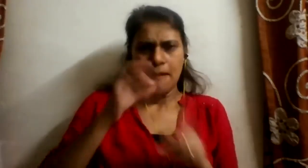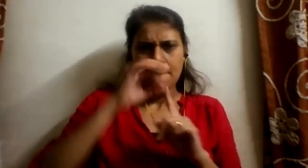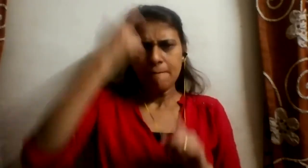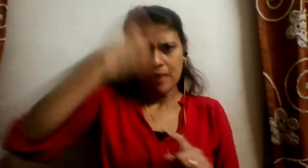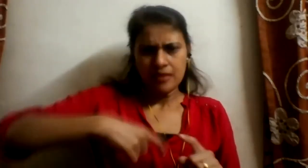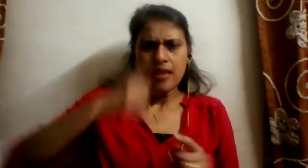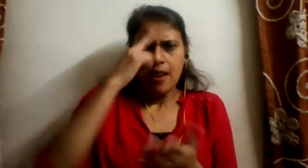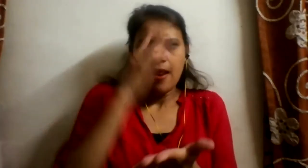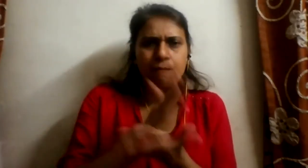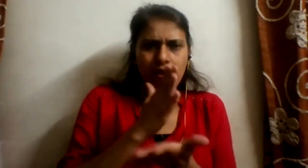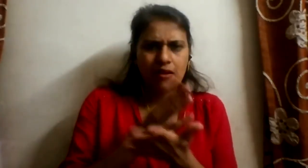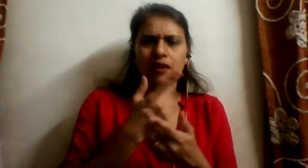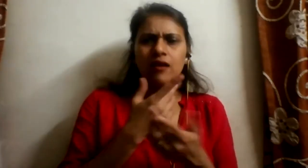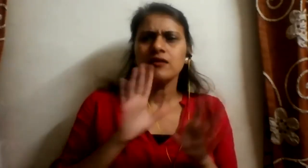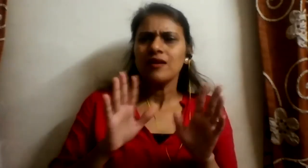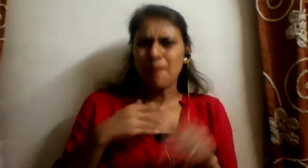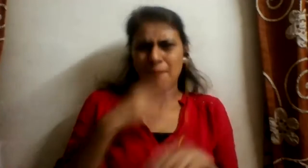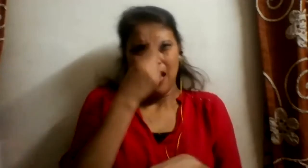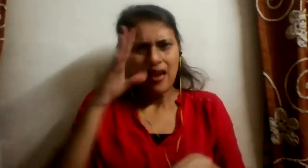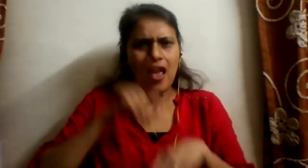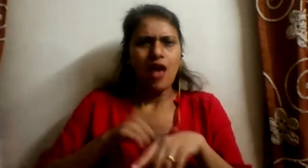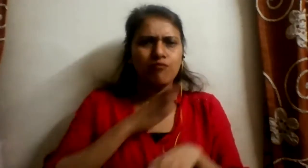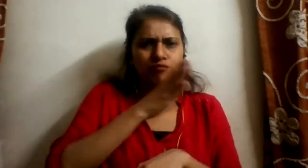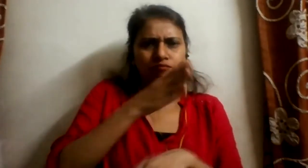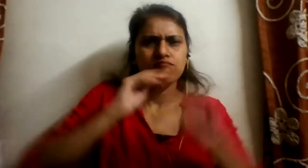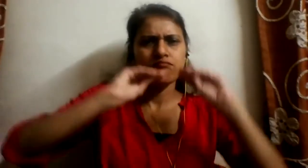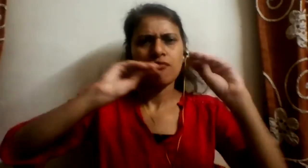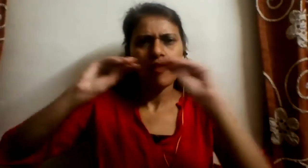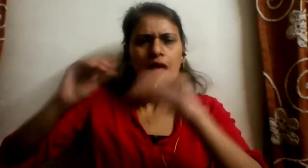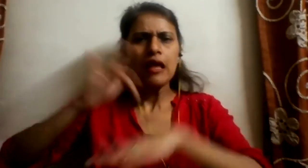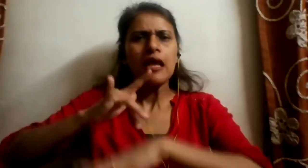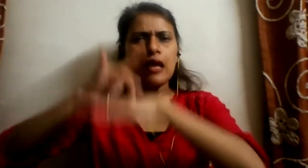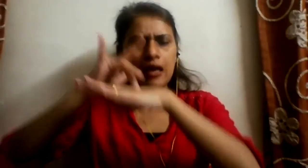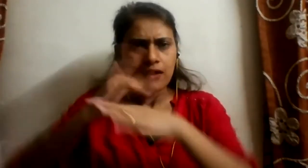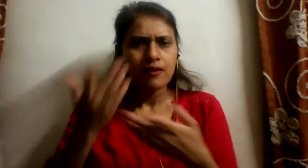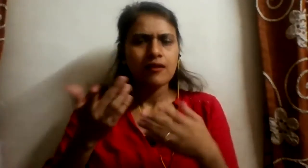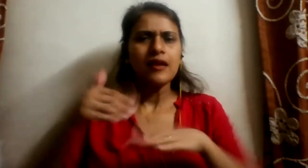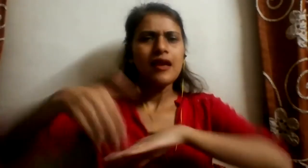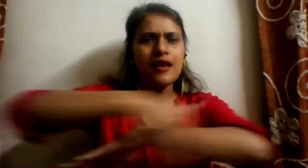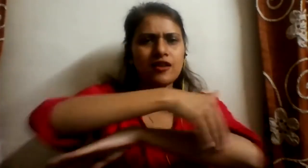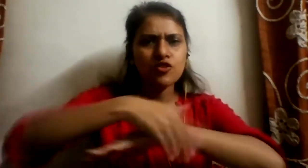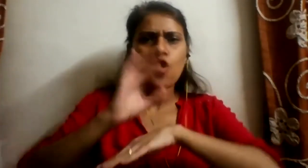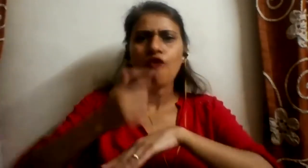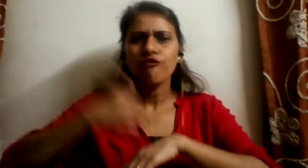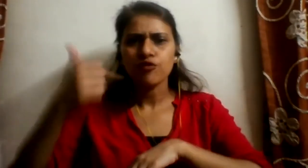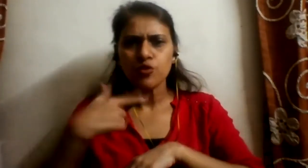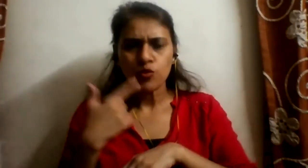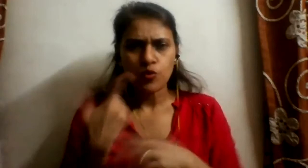conduct trainings for many of such civil servants, including engineering officials. I conduct trainings in the